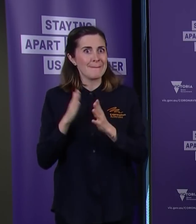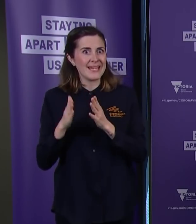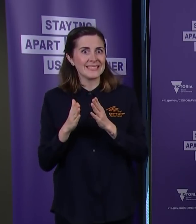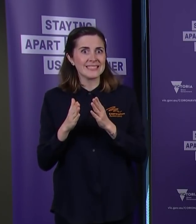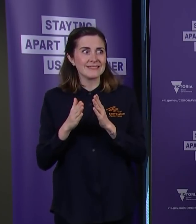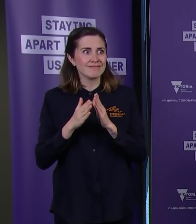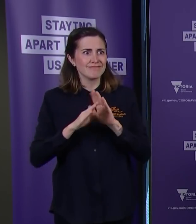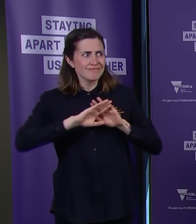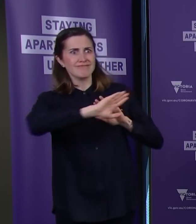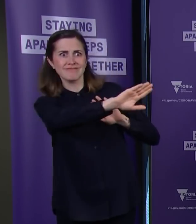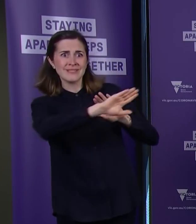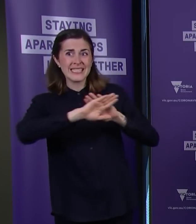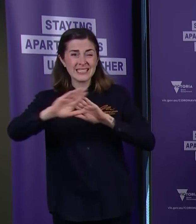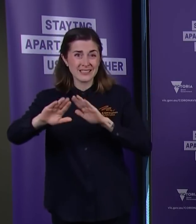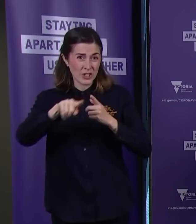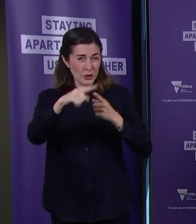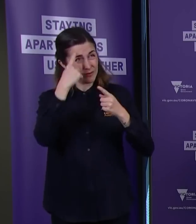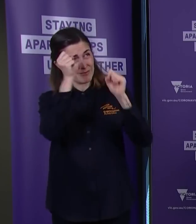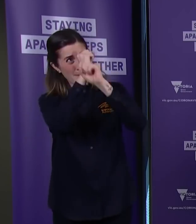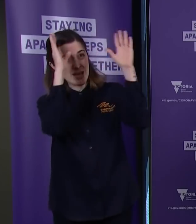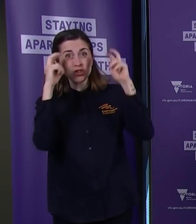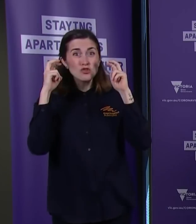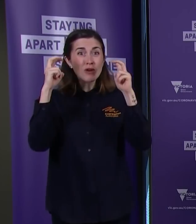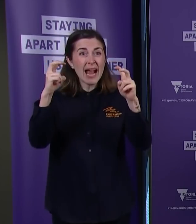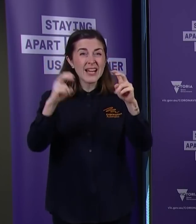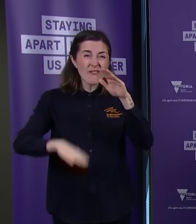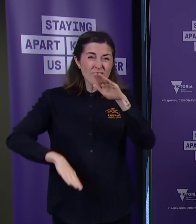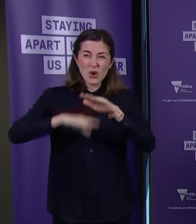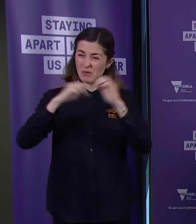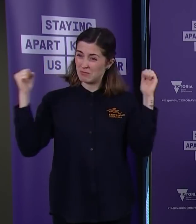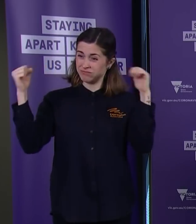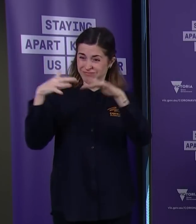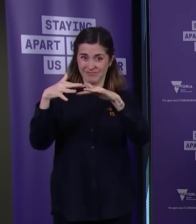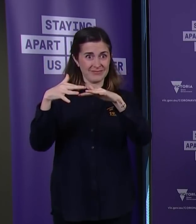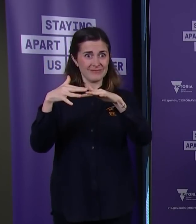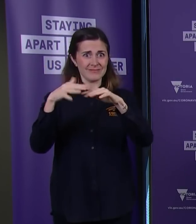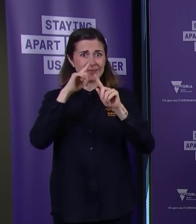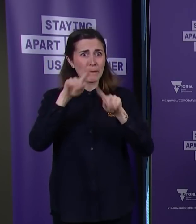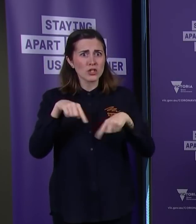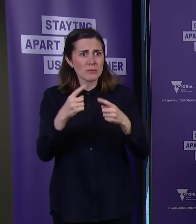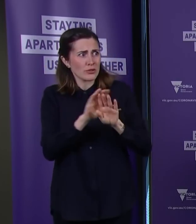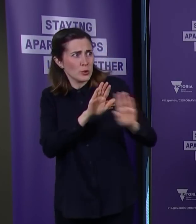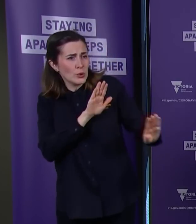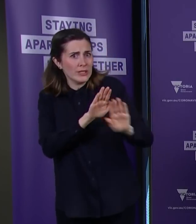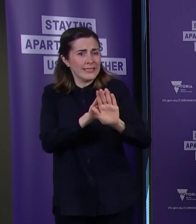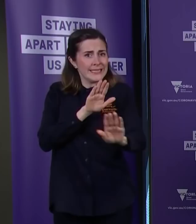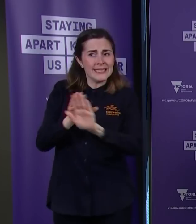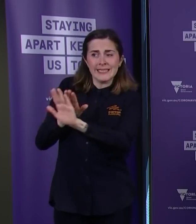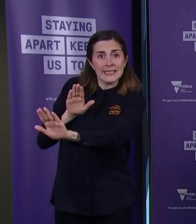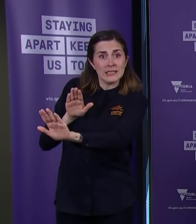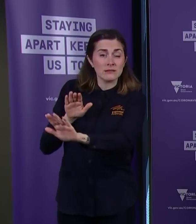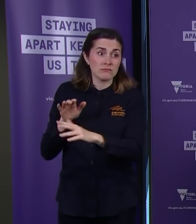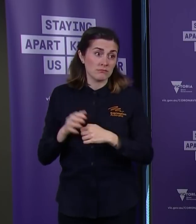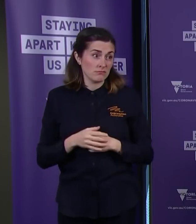possible on public transport and how much physical distancing is possible in the office space. So again, for people who are comfortable and happy and can